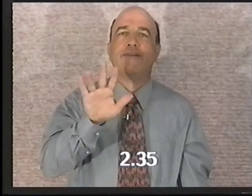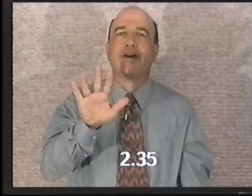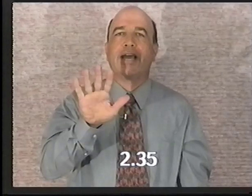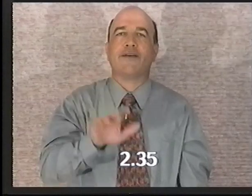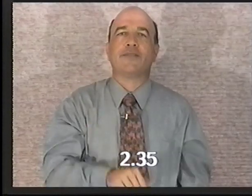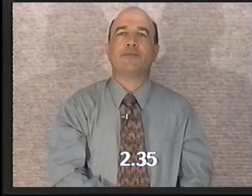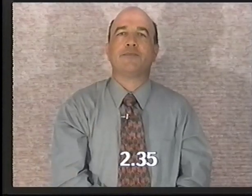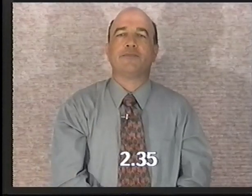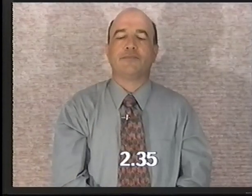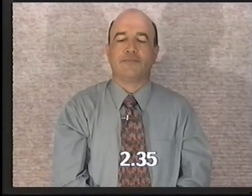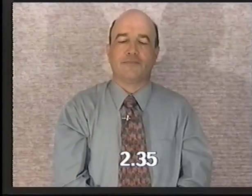2.35,